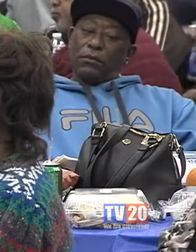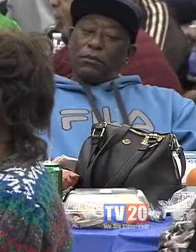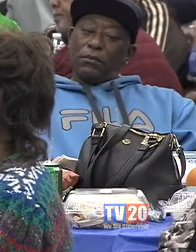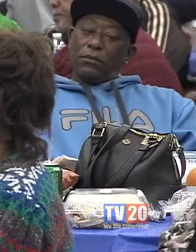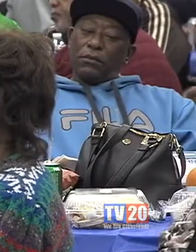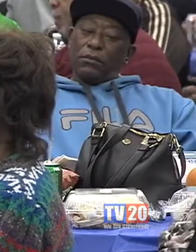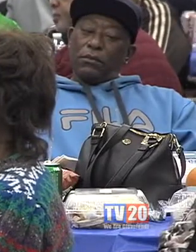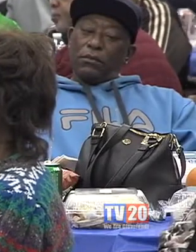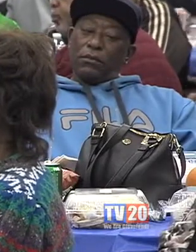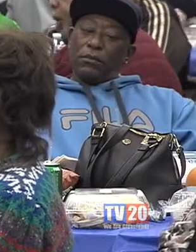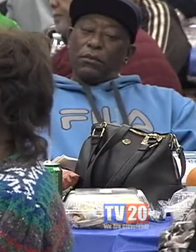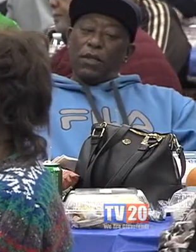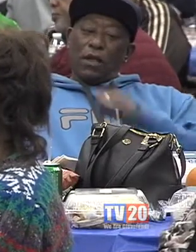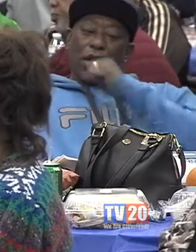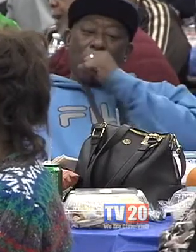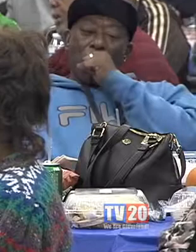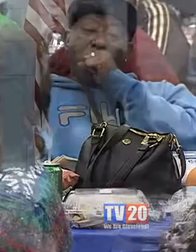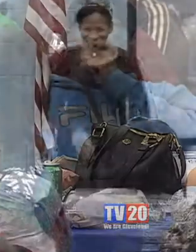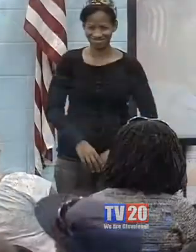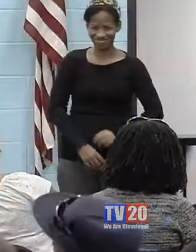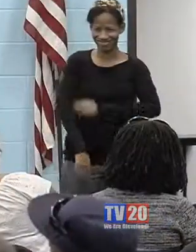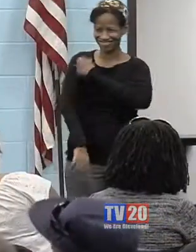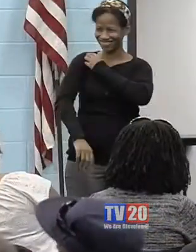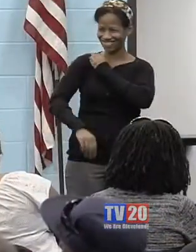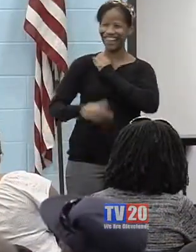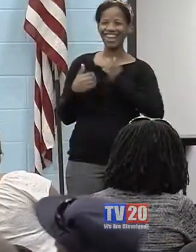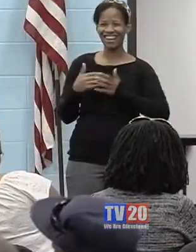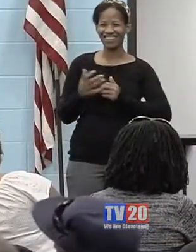this thing off. Okay, so,